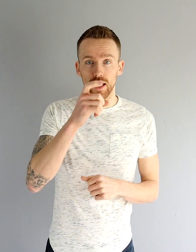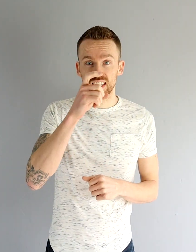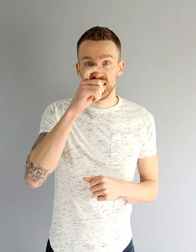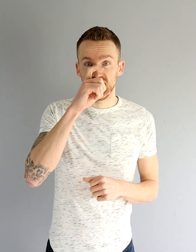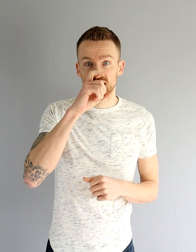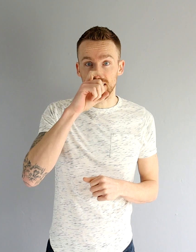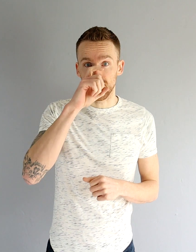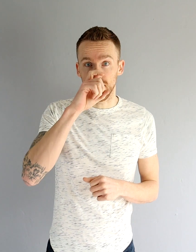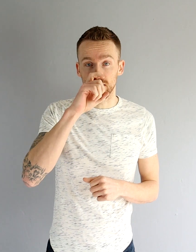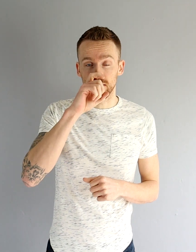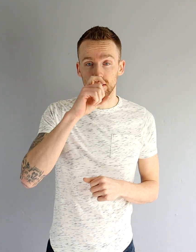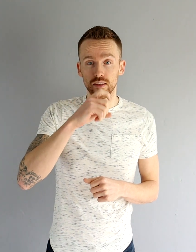Sister.